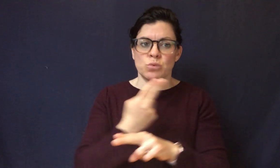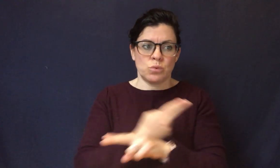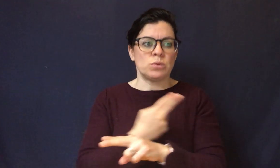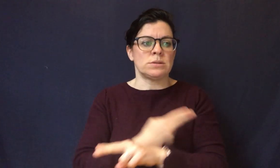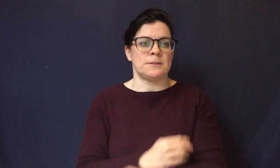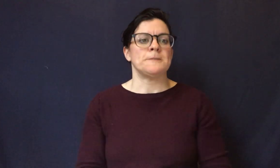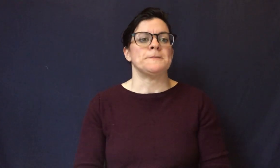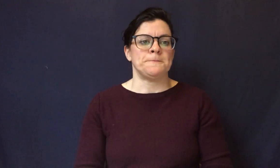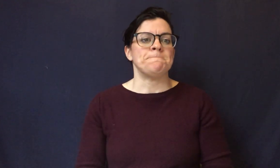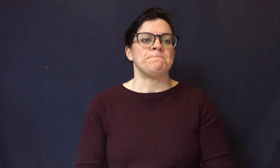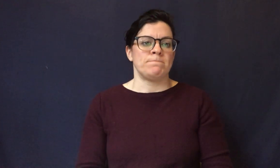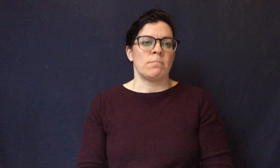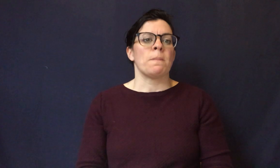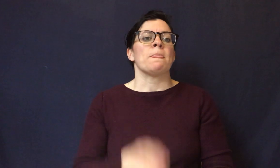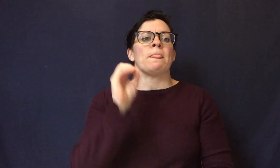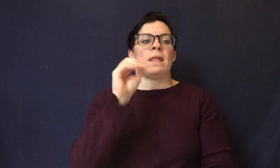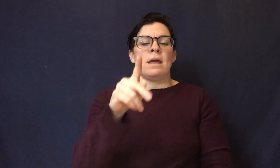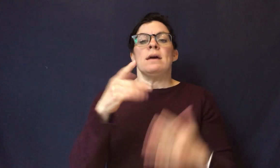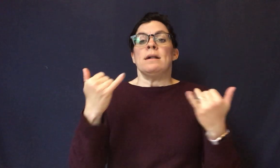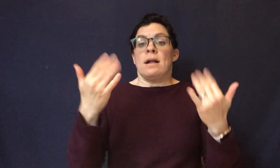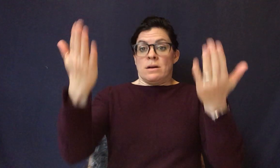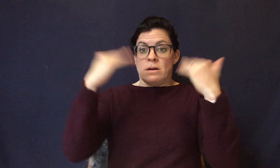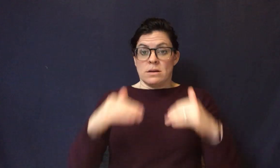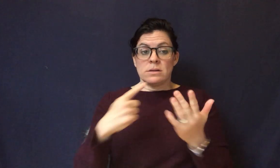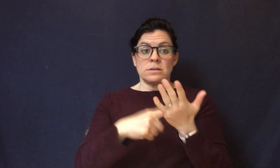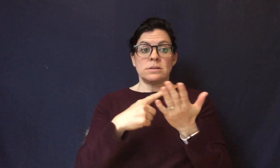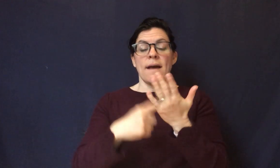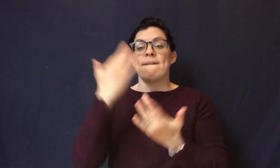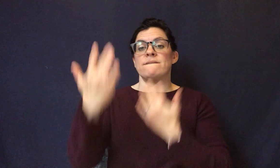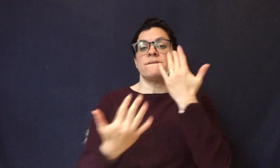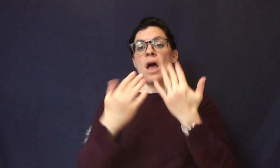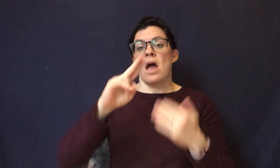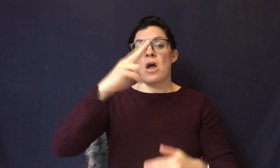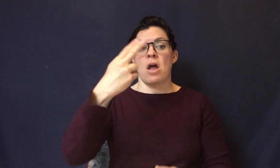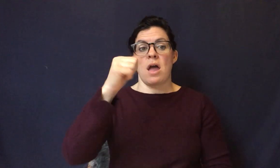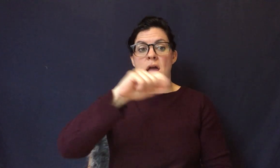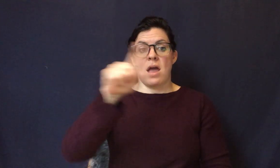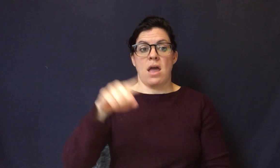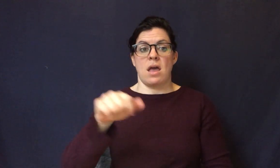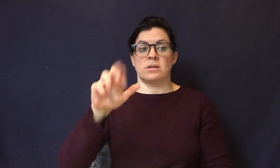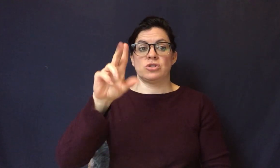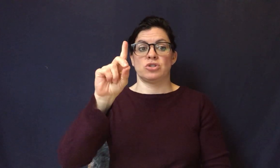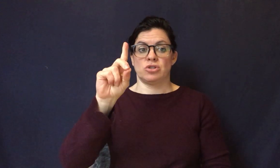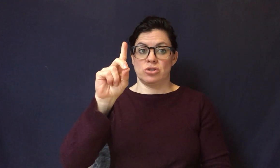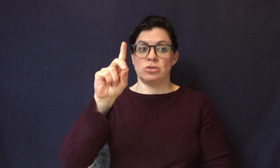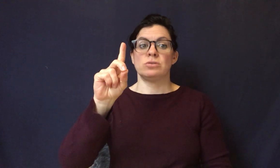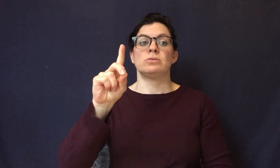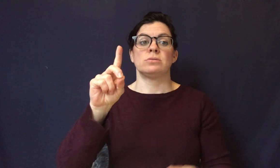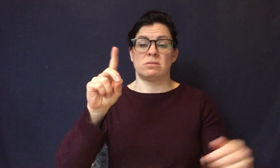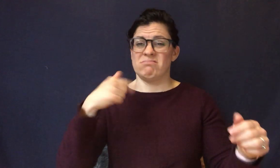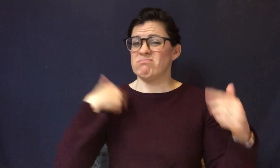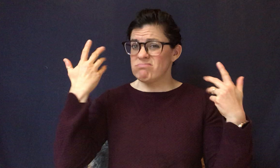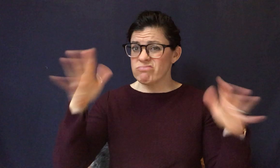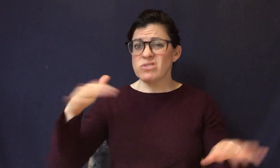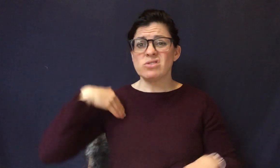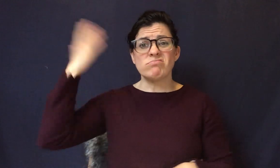Okay, we did a big thing on fire hazards when we did OSHA. I think I did 2 or 3 hours with you guys because you do a 30-hour